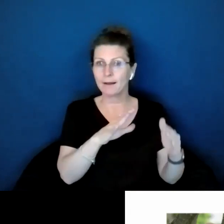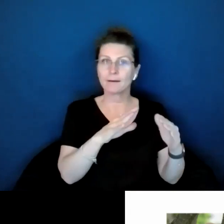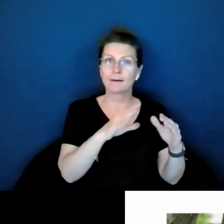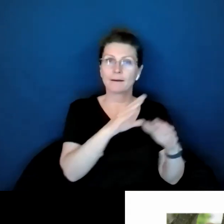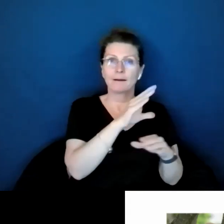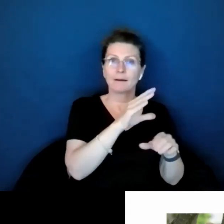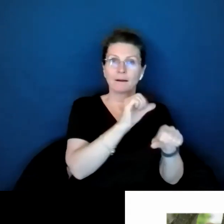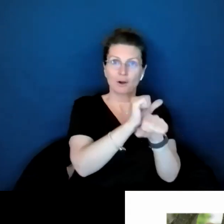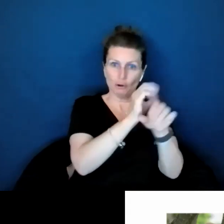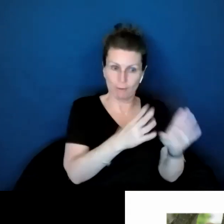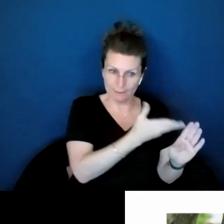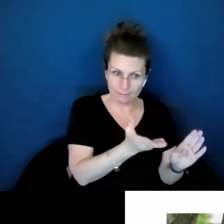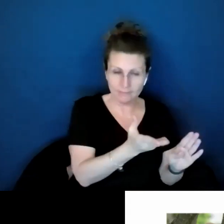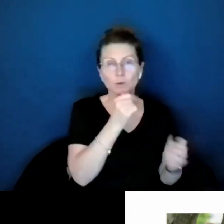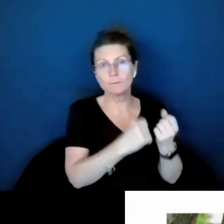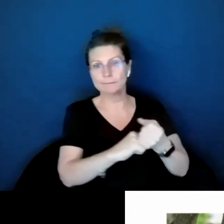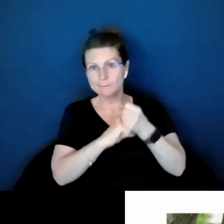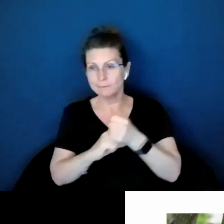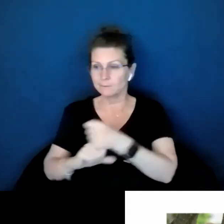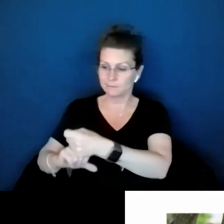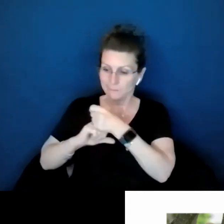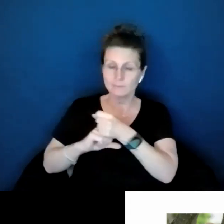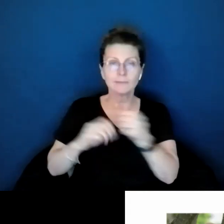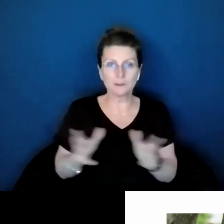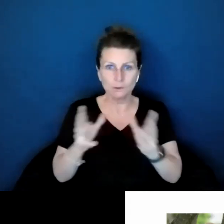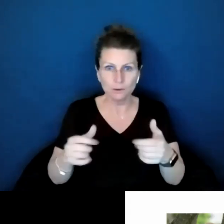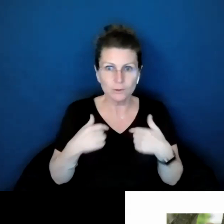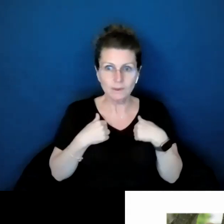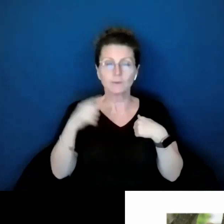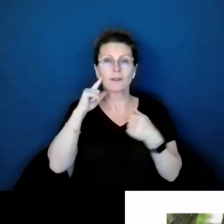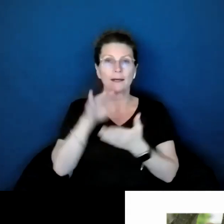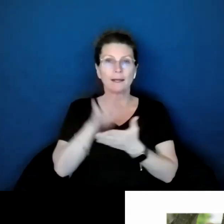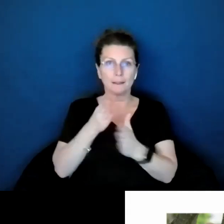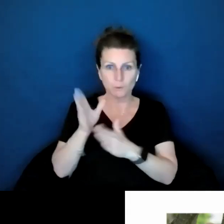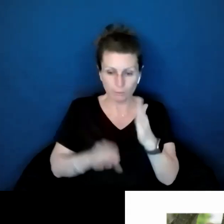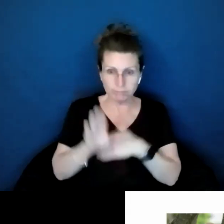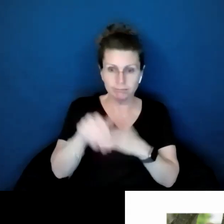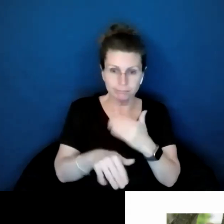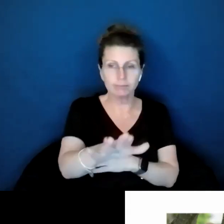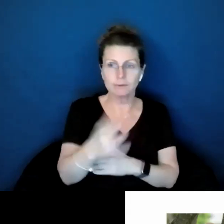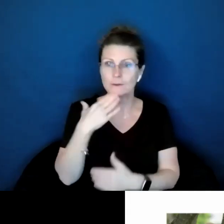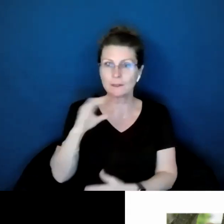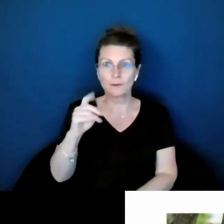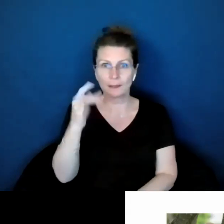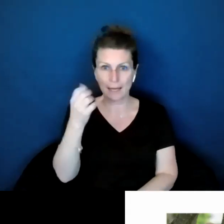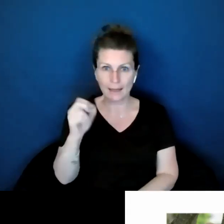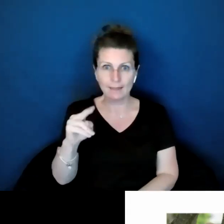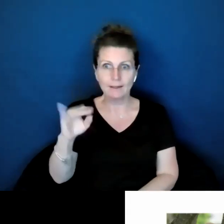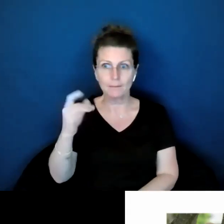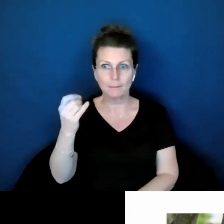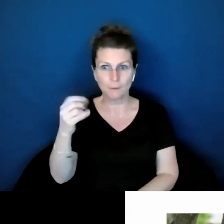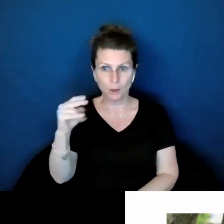have encouraged and supported me throughout the ups and downs of an academic career. Thank you to Kathleen Martin-Guinness,